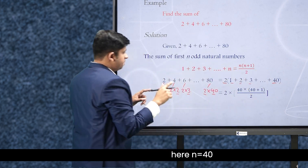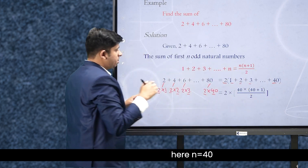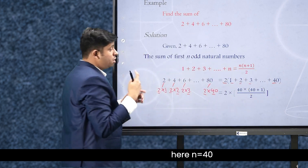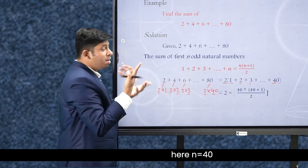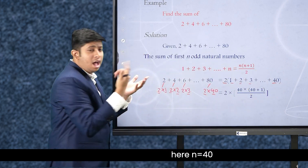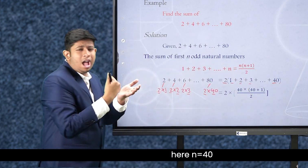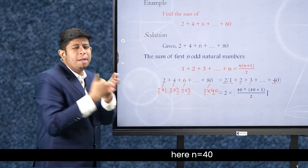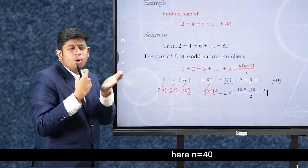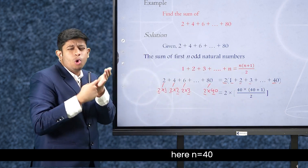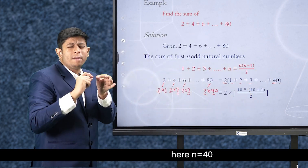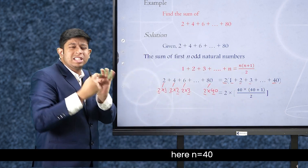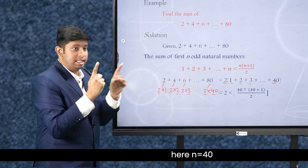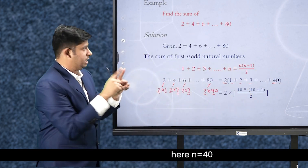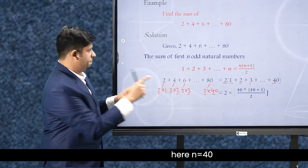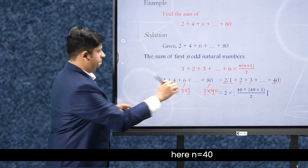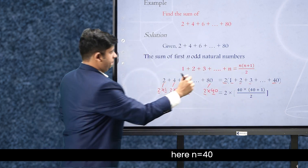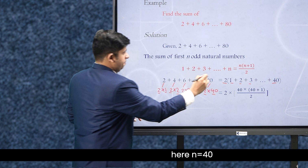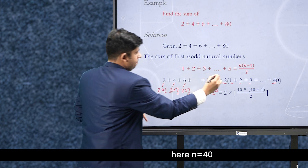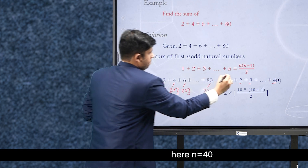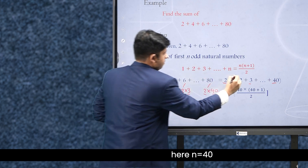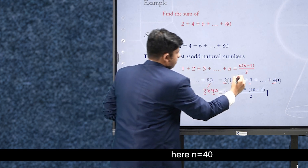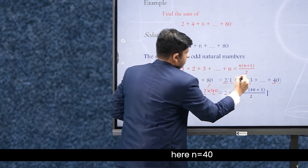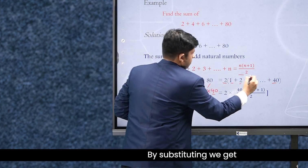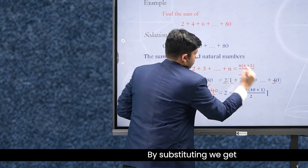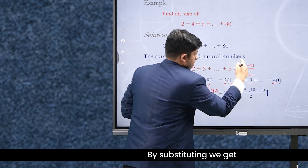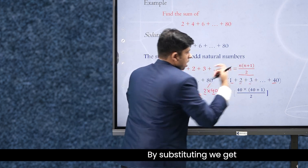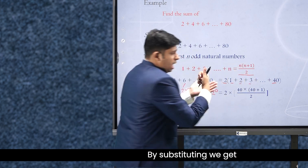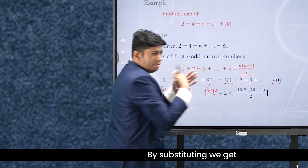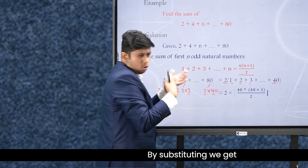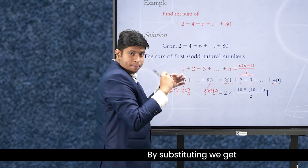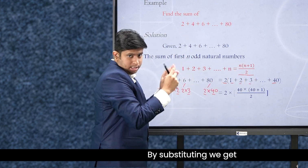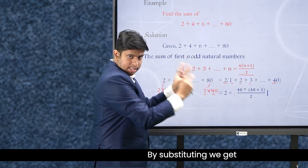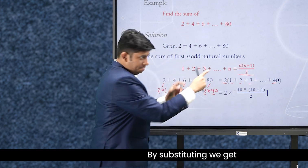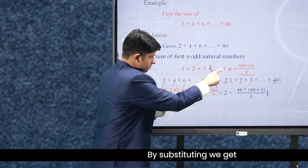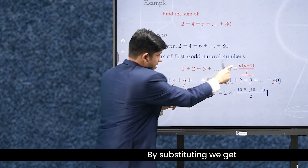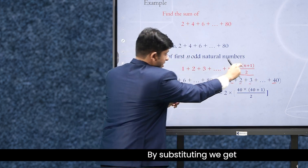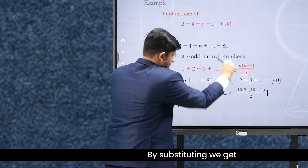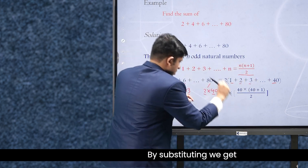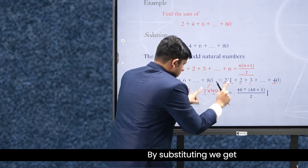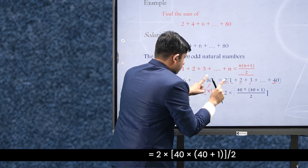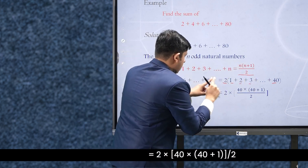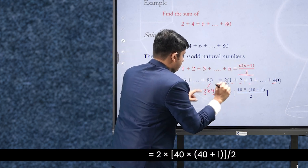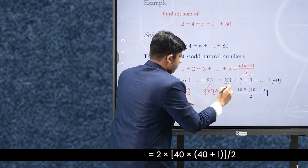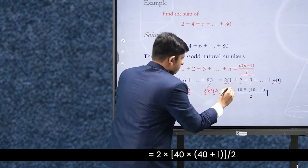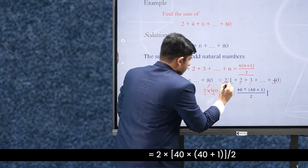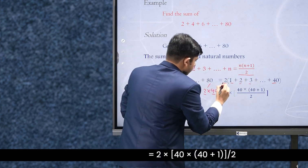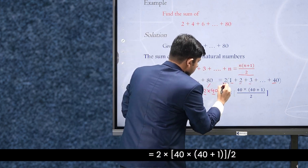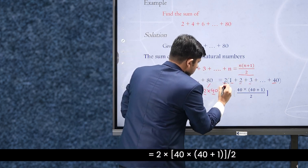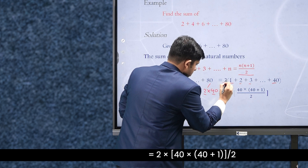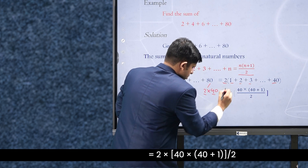Here n is equal to 40. By substituting, we get 2 into